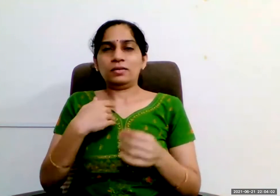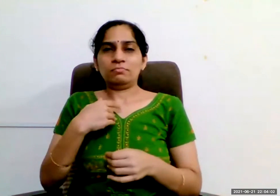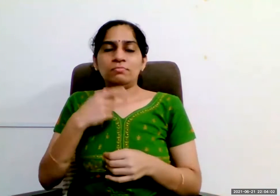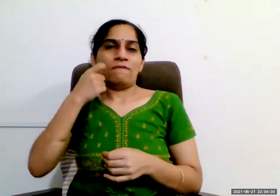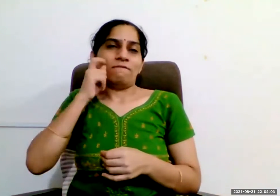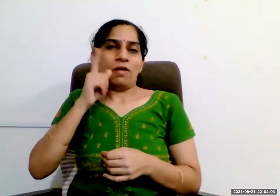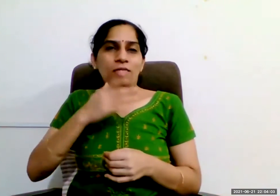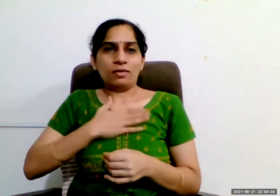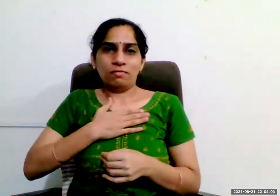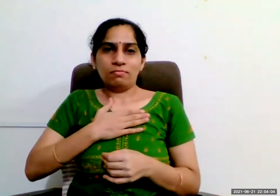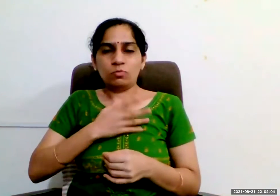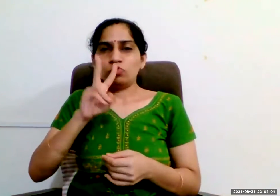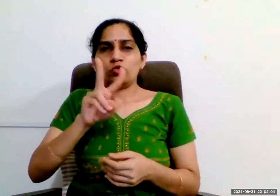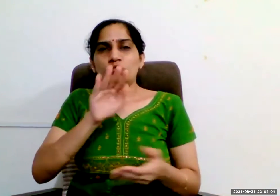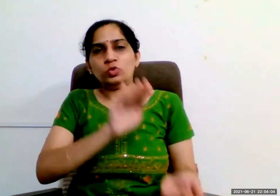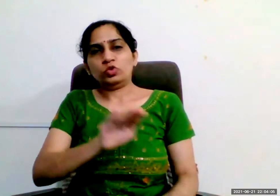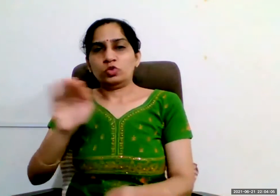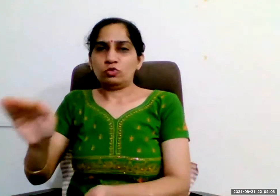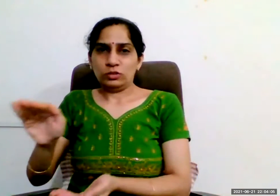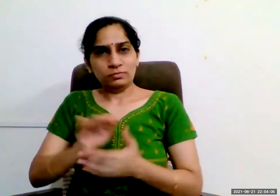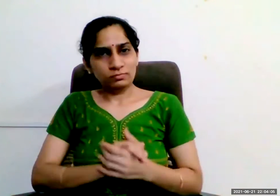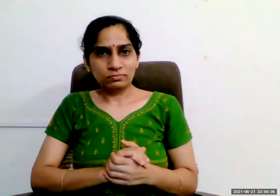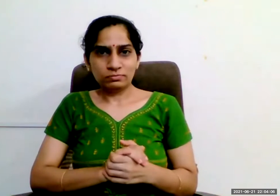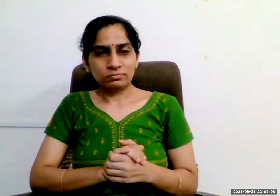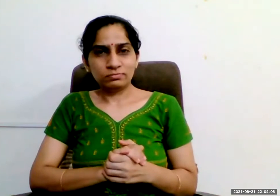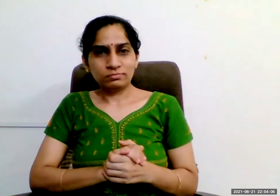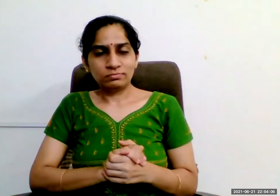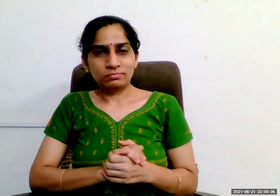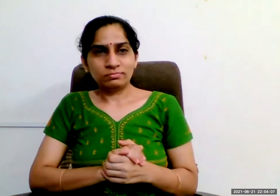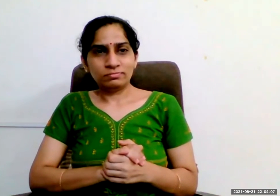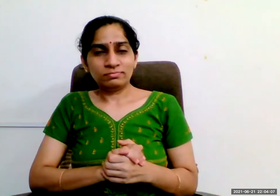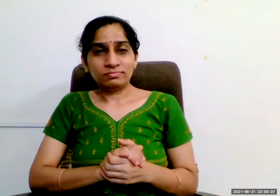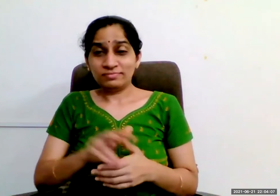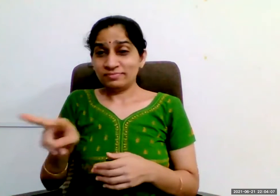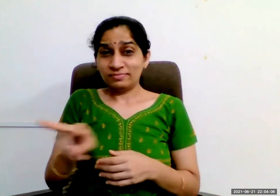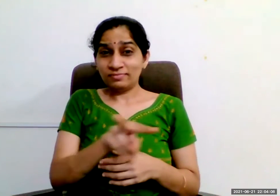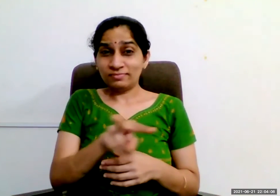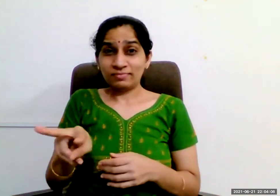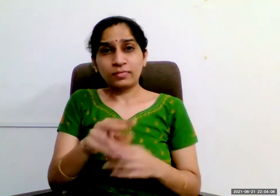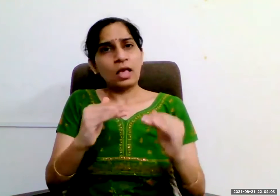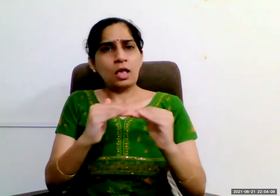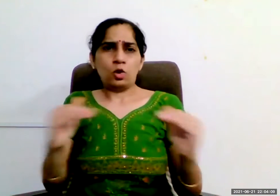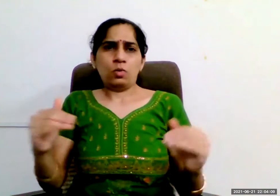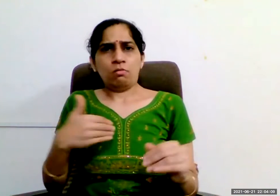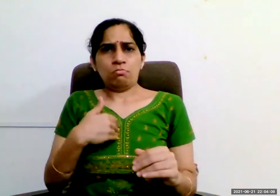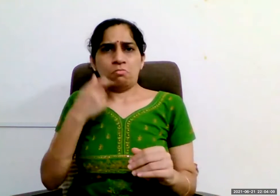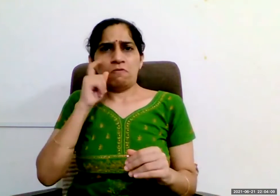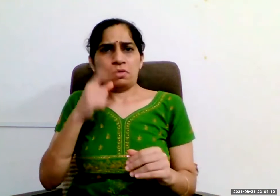Yet, believe me or not, a child who is listening to the father, who is obeying whatever father needs, he will always